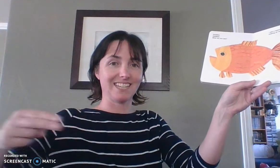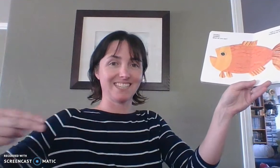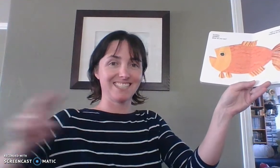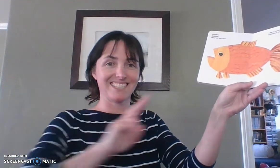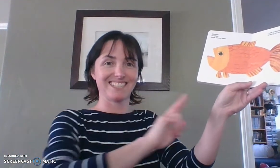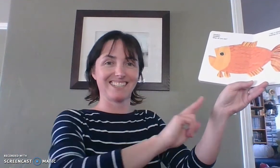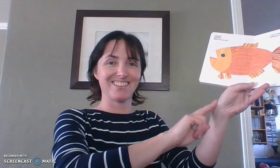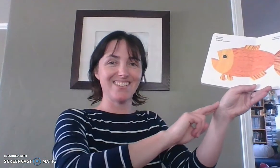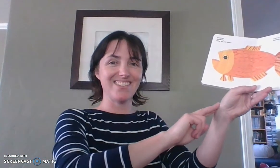Goldfish,